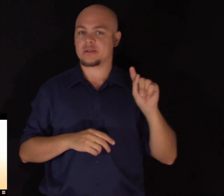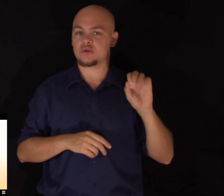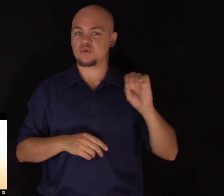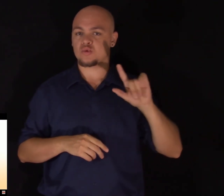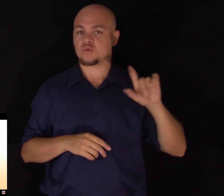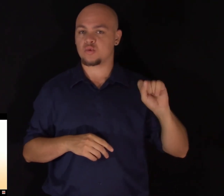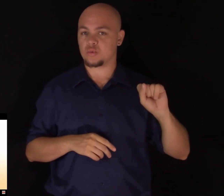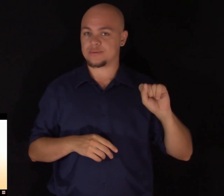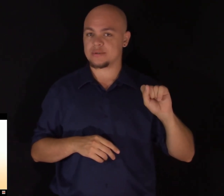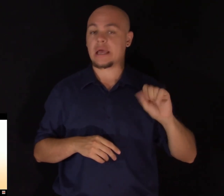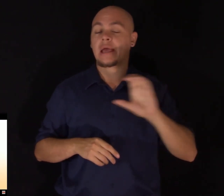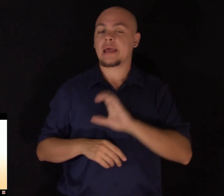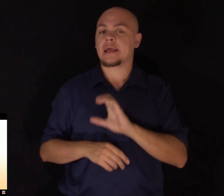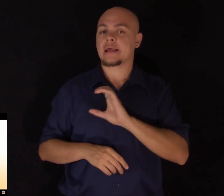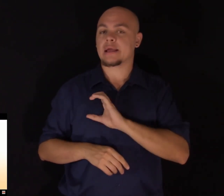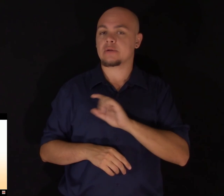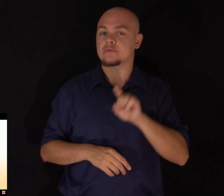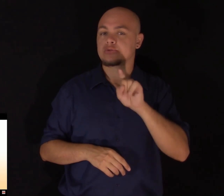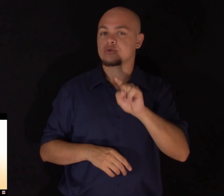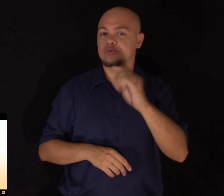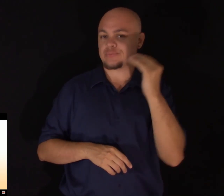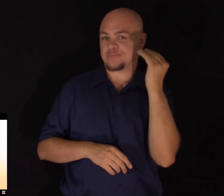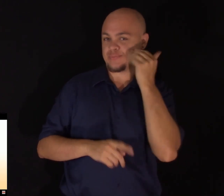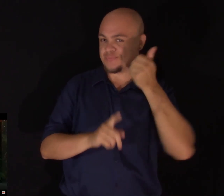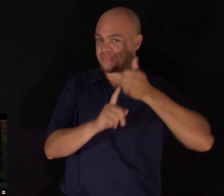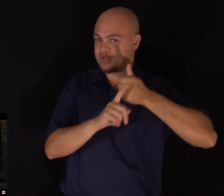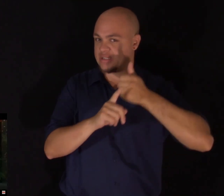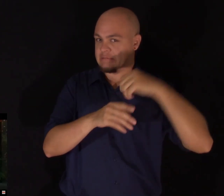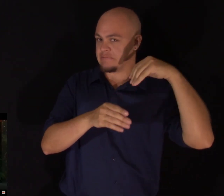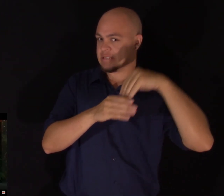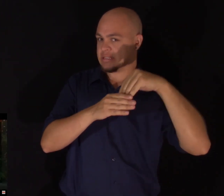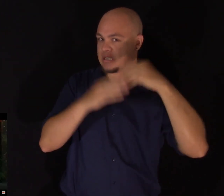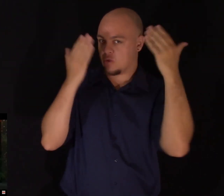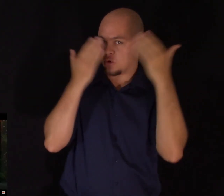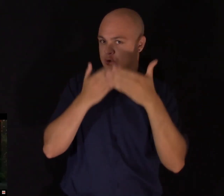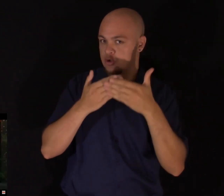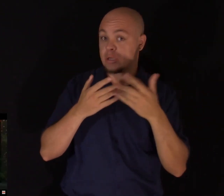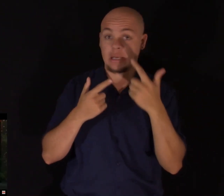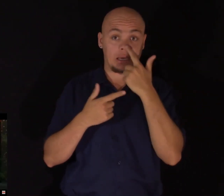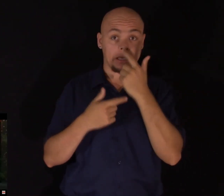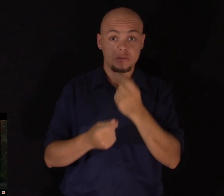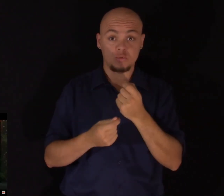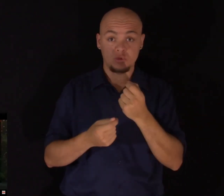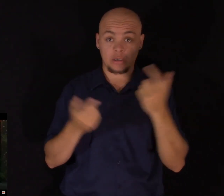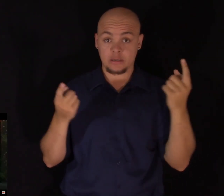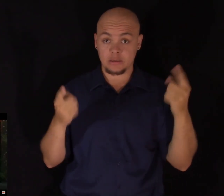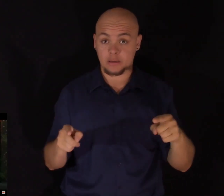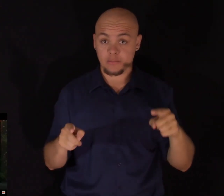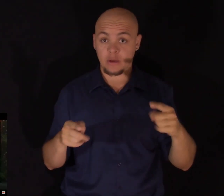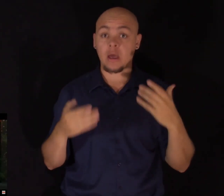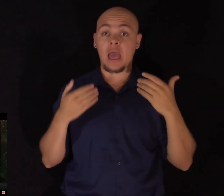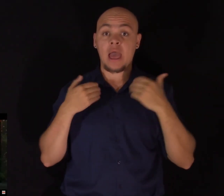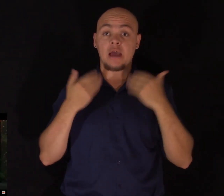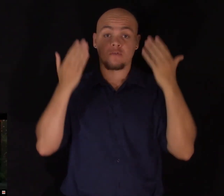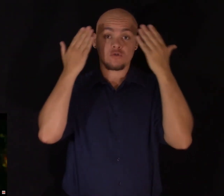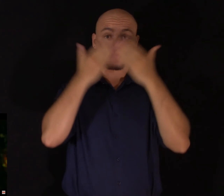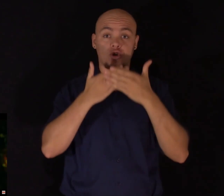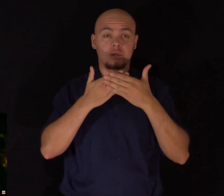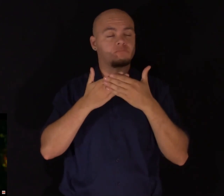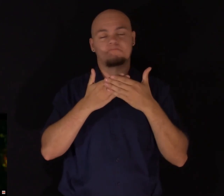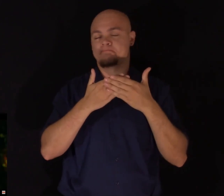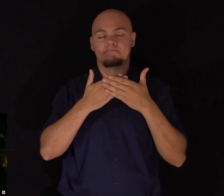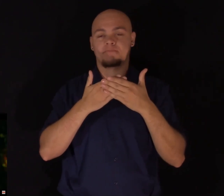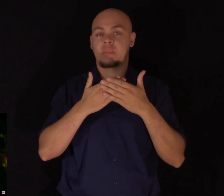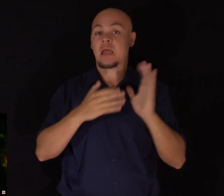said, character's who you are in the dark. And what's kind of interesting is that today we have so little darkness. Our world is lit